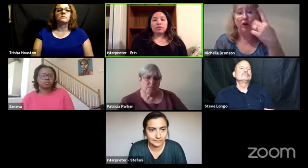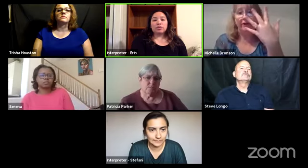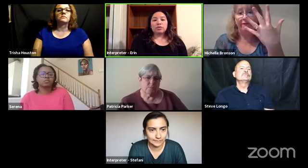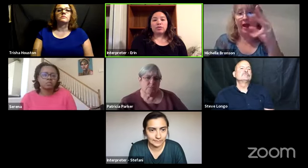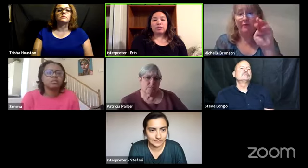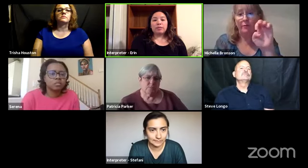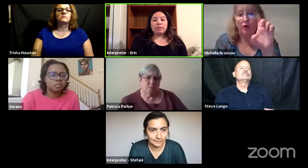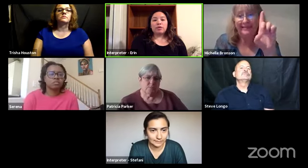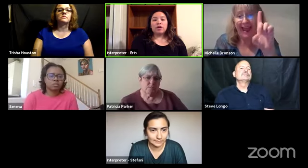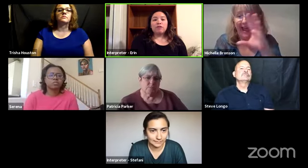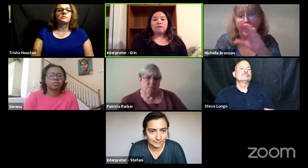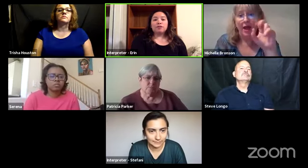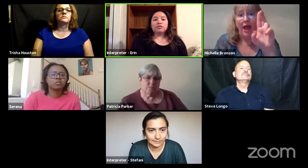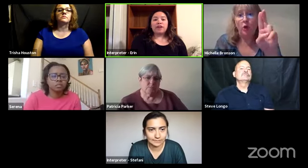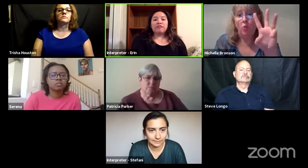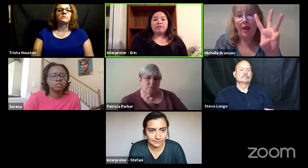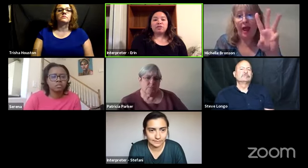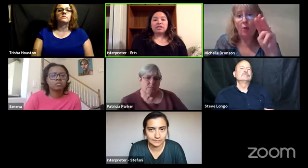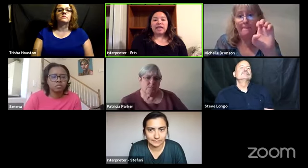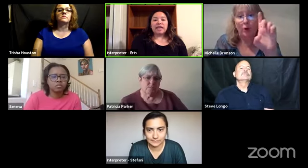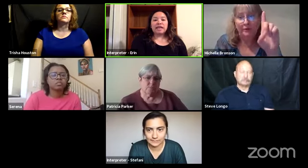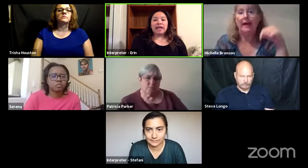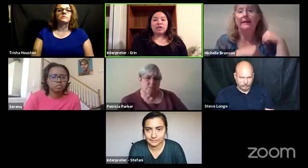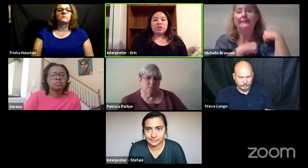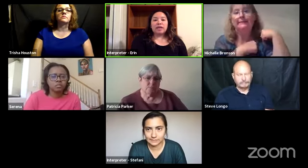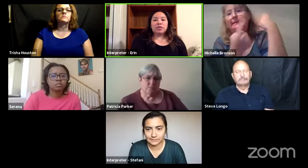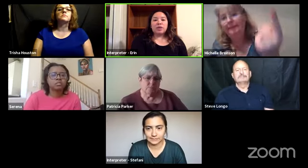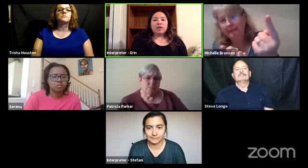recruit more people. First Five Merced and United Way